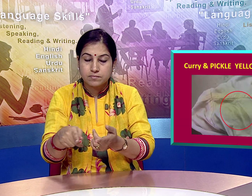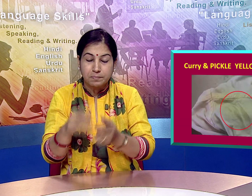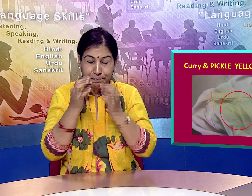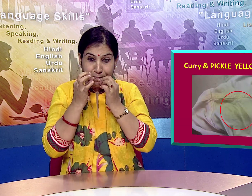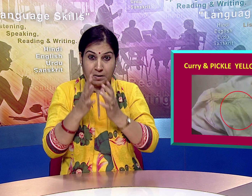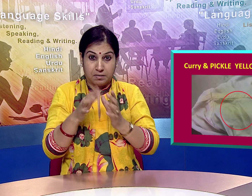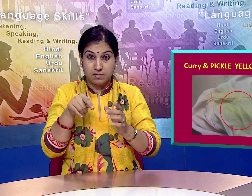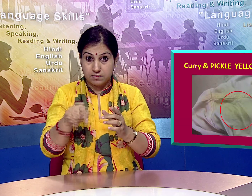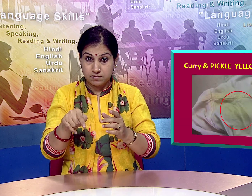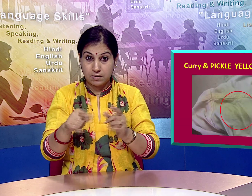pickle